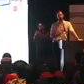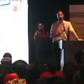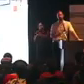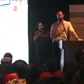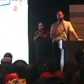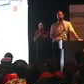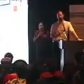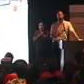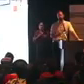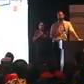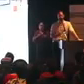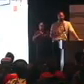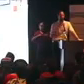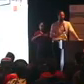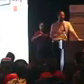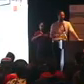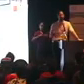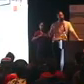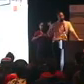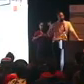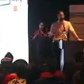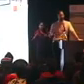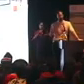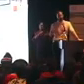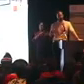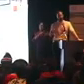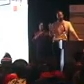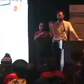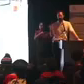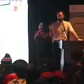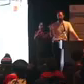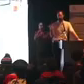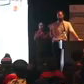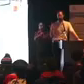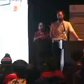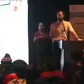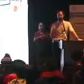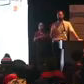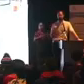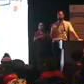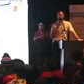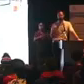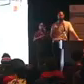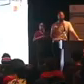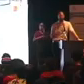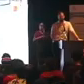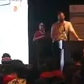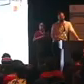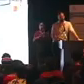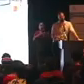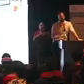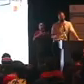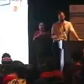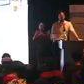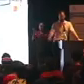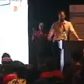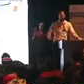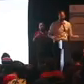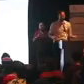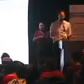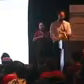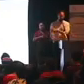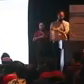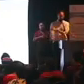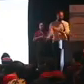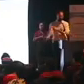into your account. Okay, so strong password, email, TIN number, 3 things, and you can get started. Now,